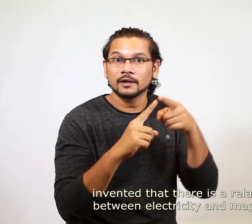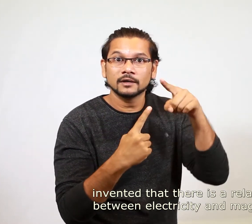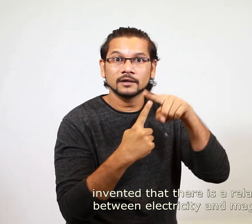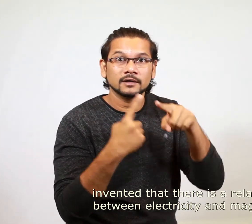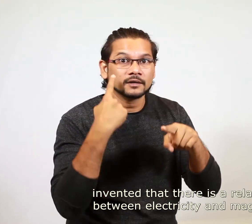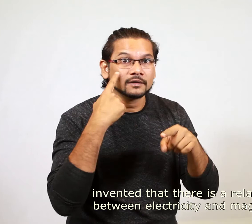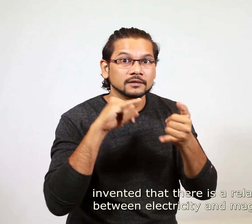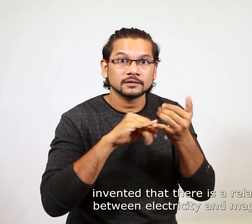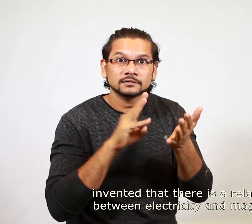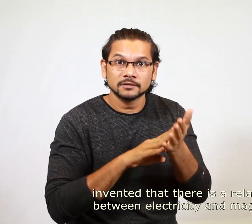Magnetism?